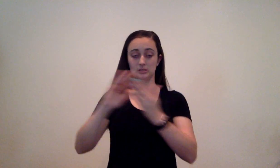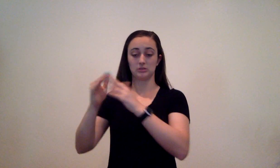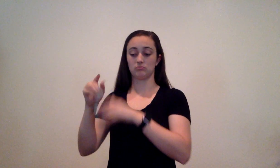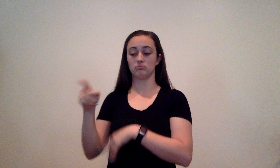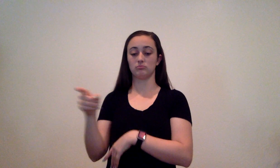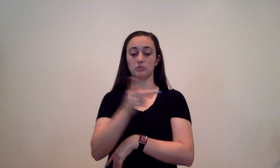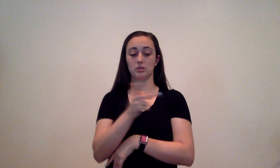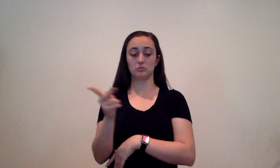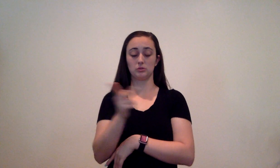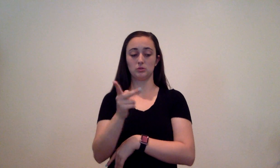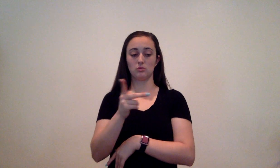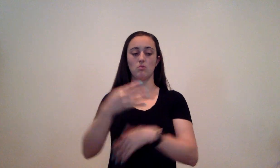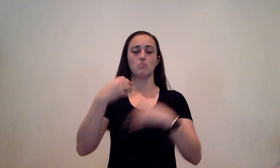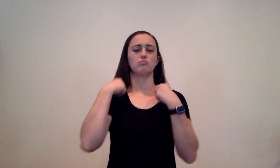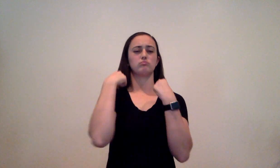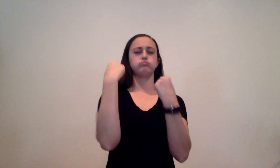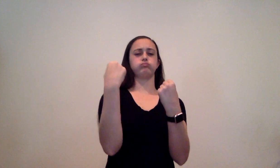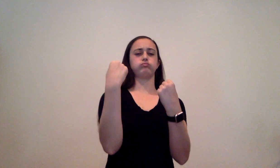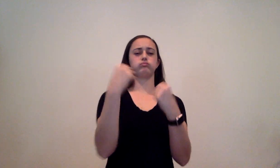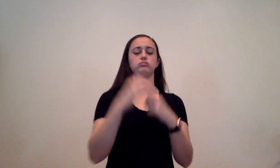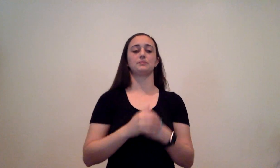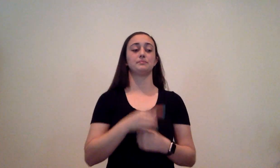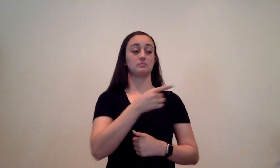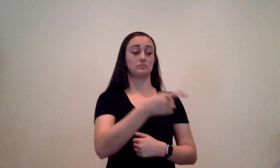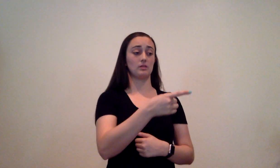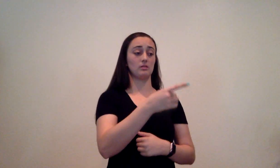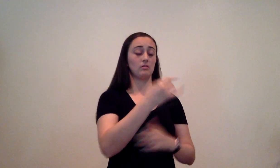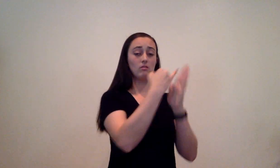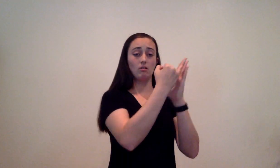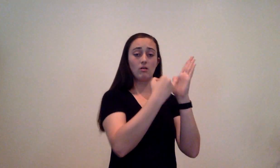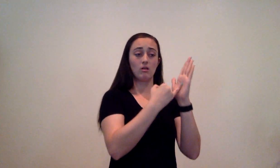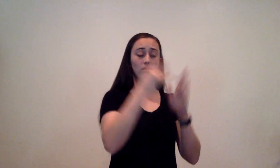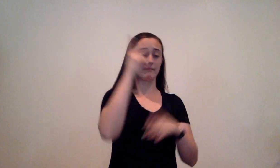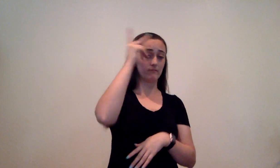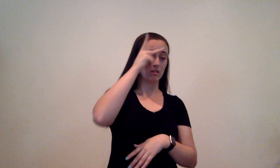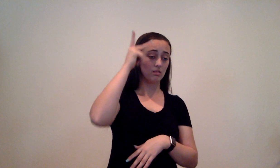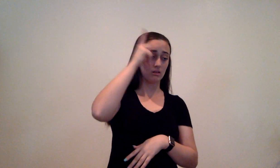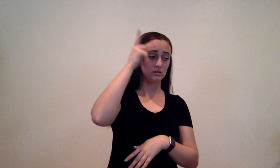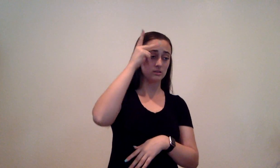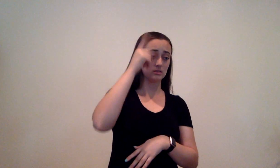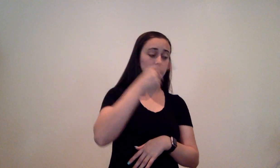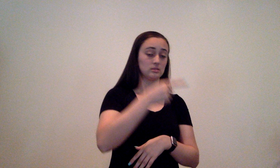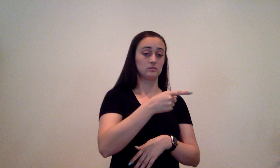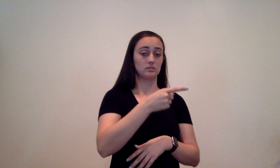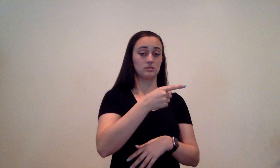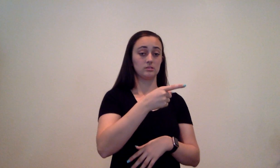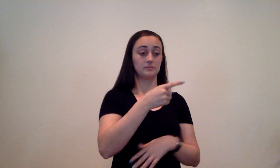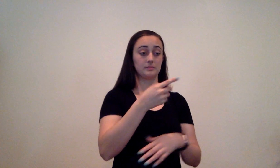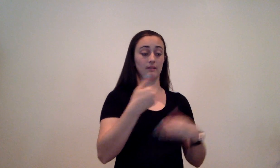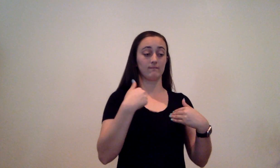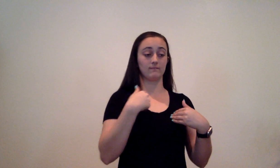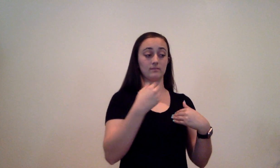Athens, the arts and philosophy were so important. In fact, Socrates and Plato were